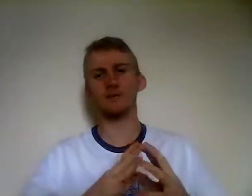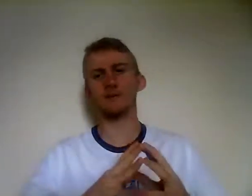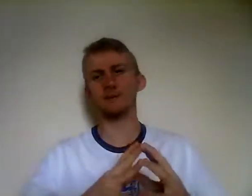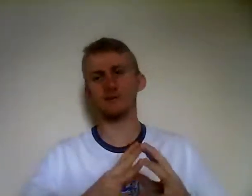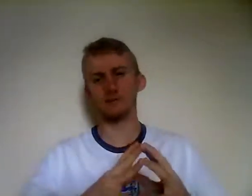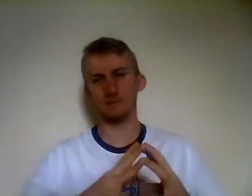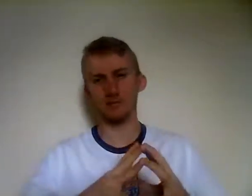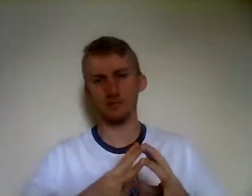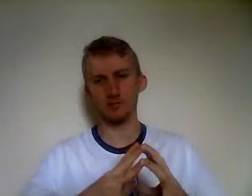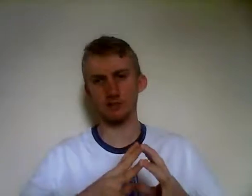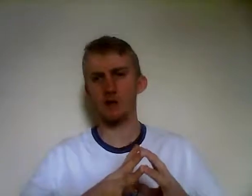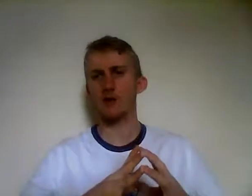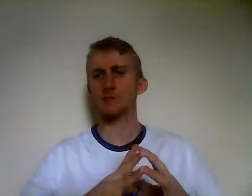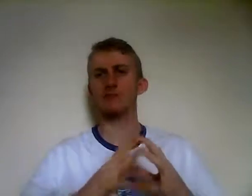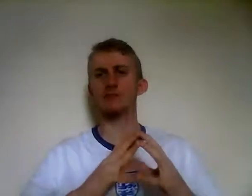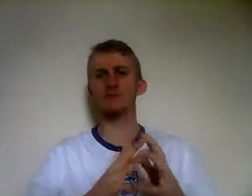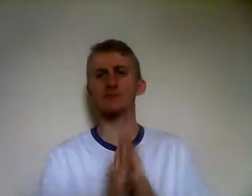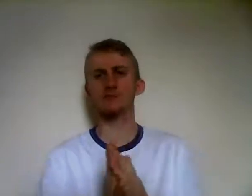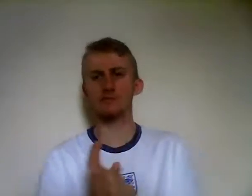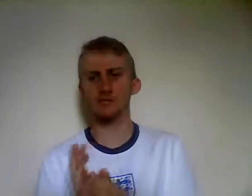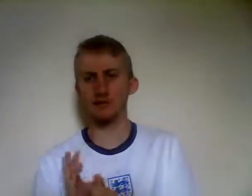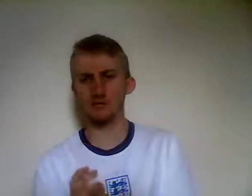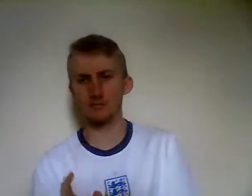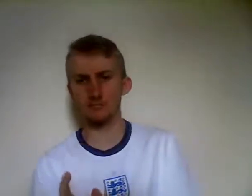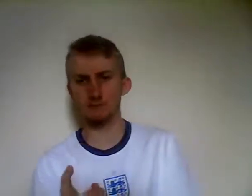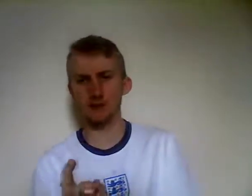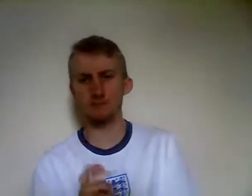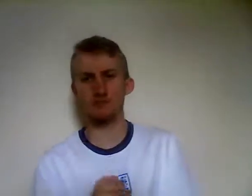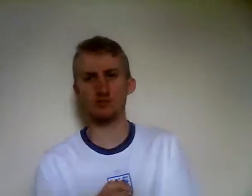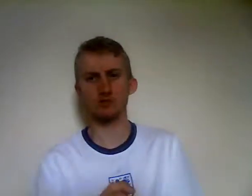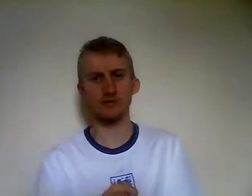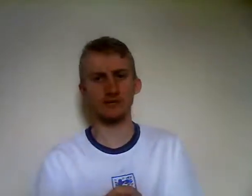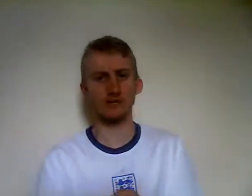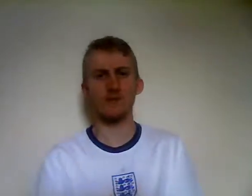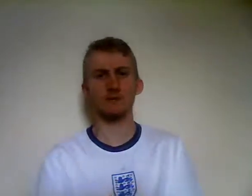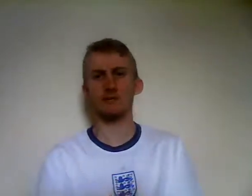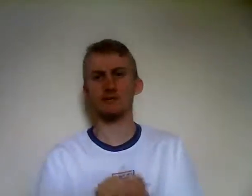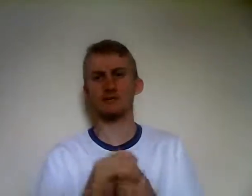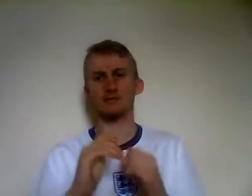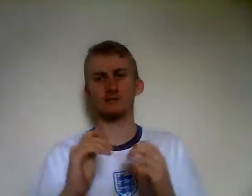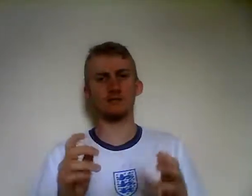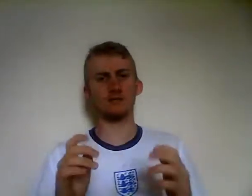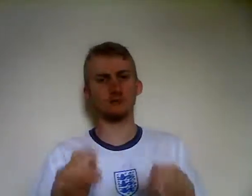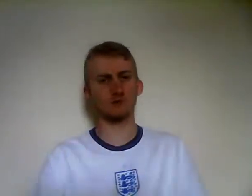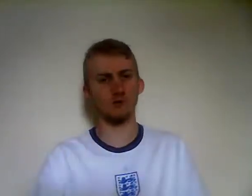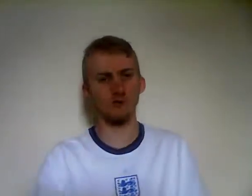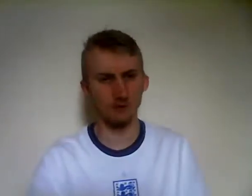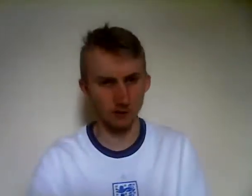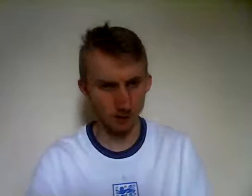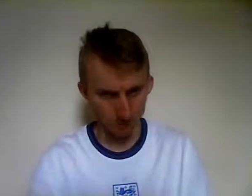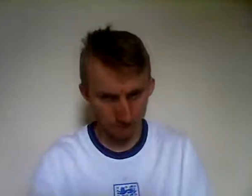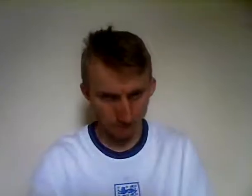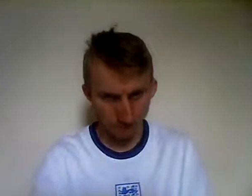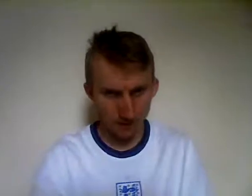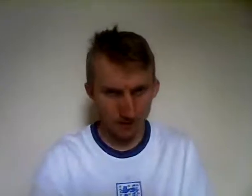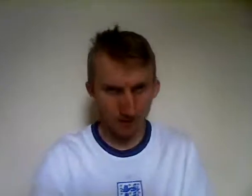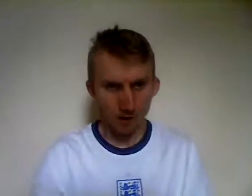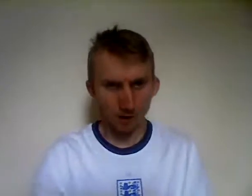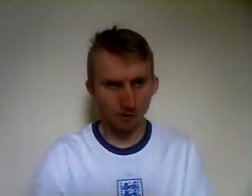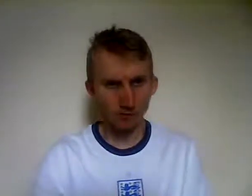into administration, with the insolvency specialist's Begbie's trainer placed in control of the club. Although